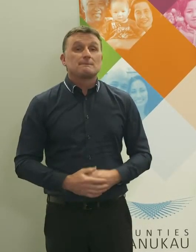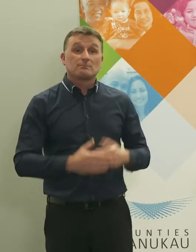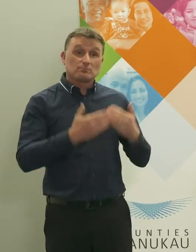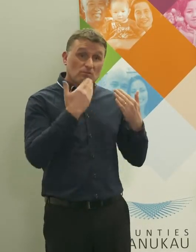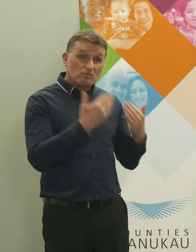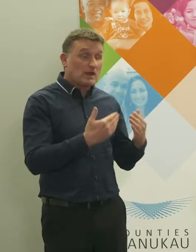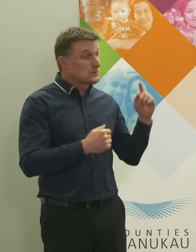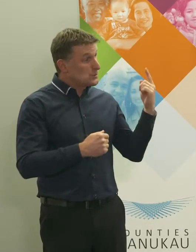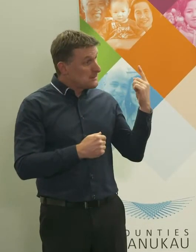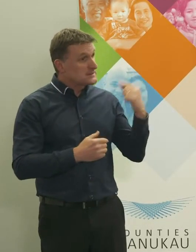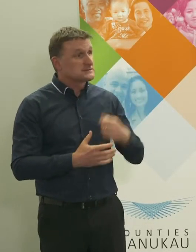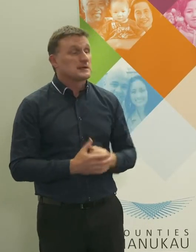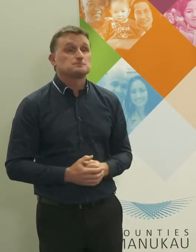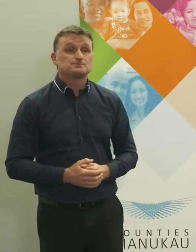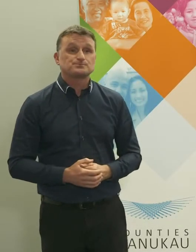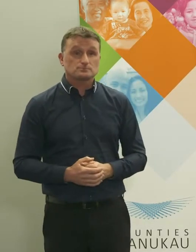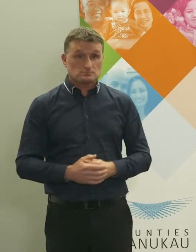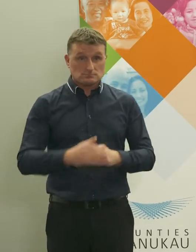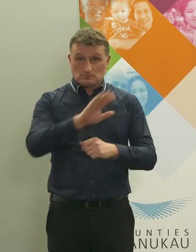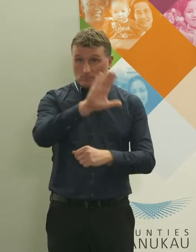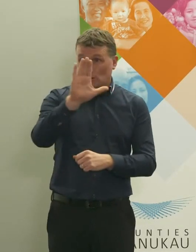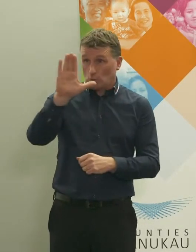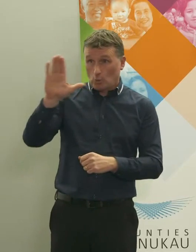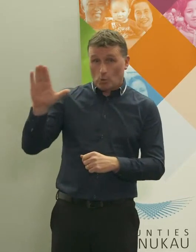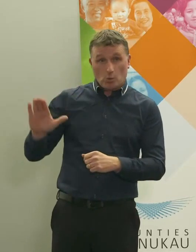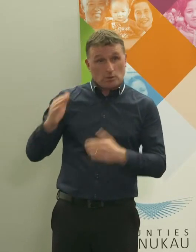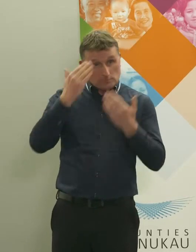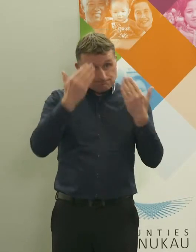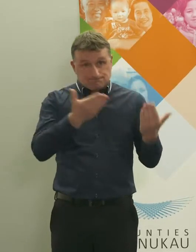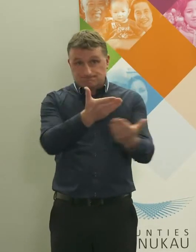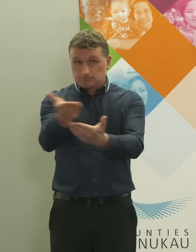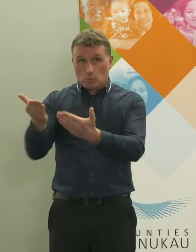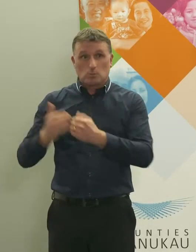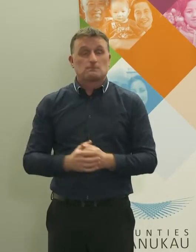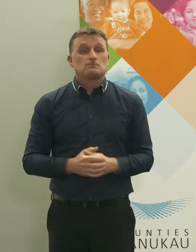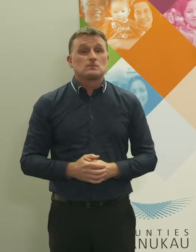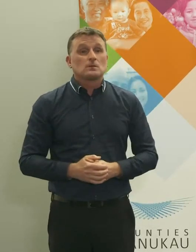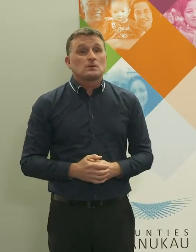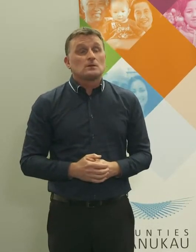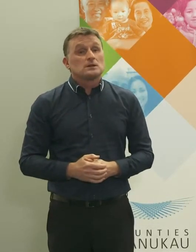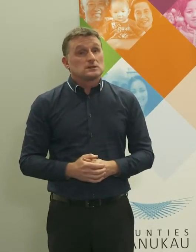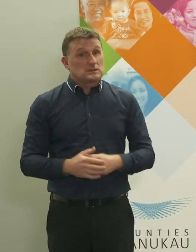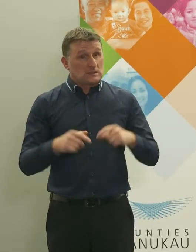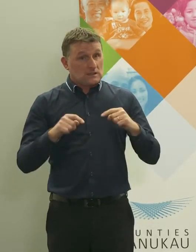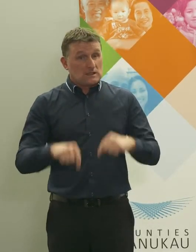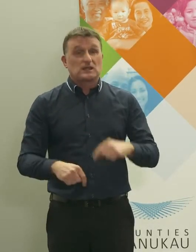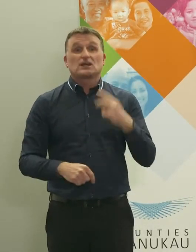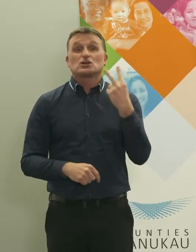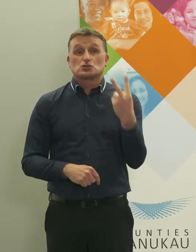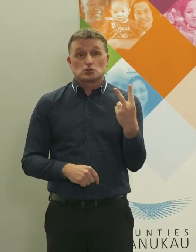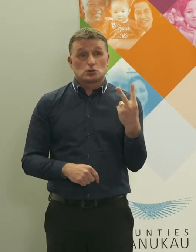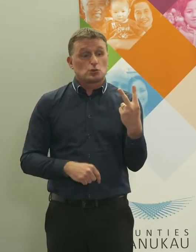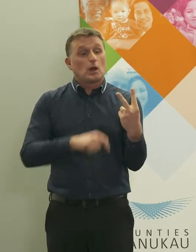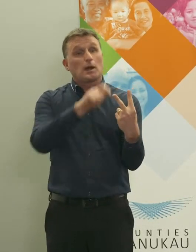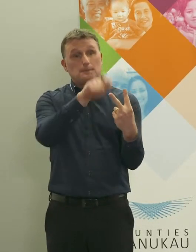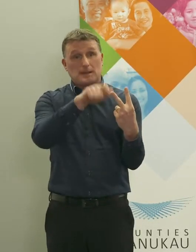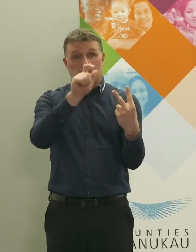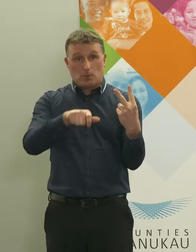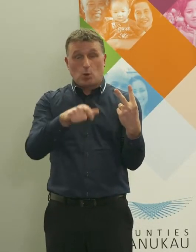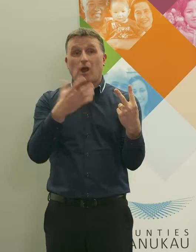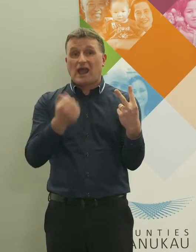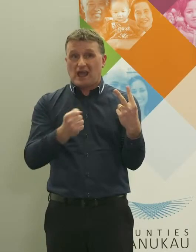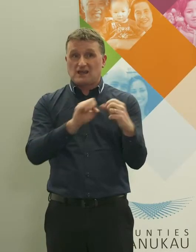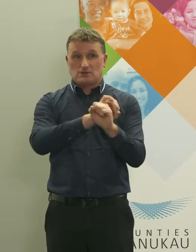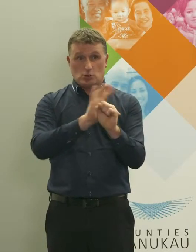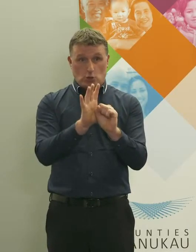Thank you, Minister, and kia ora koutou katoa. Today there are 2 new cases of COVID-19 to report